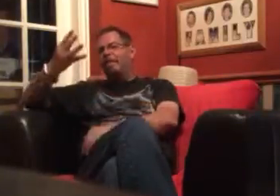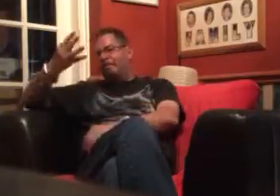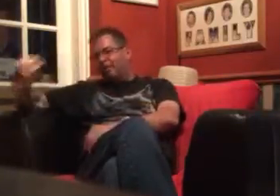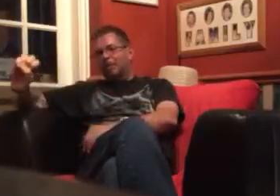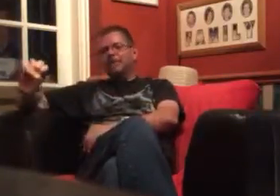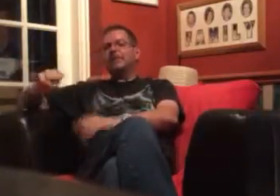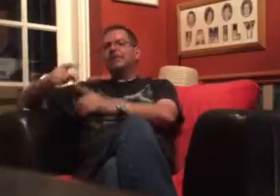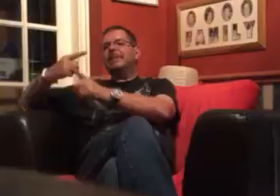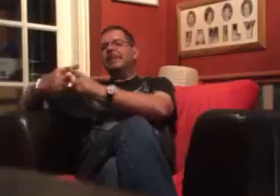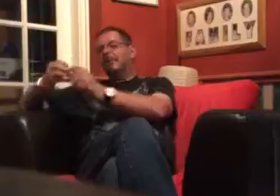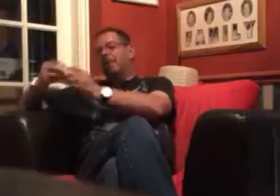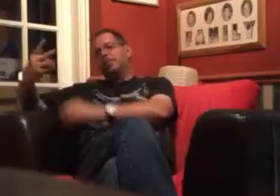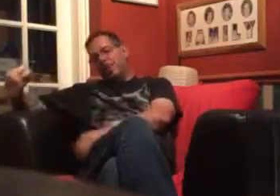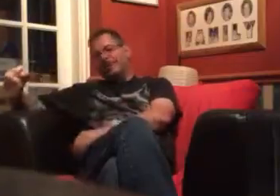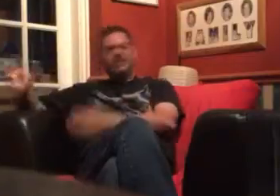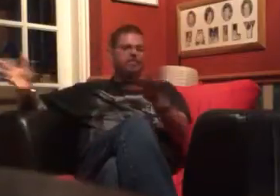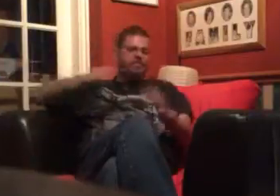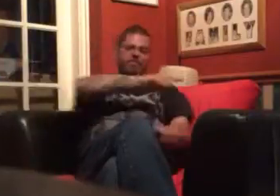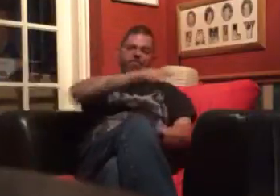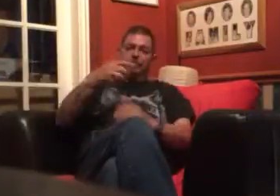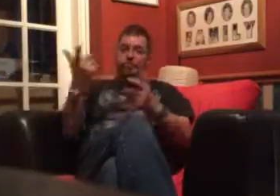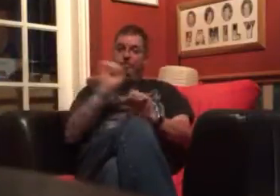be 40 and an E will be 20 and so on.